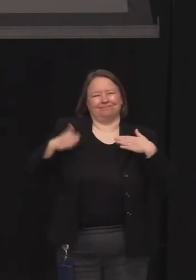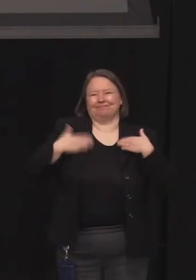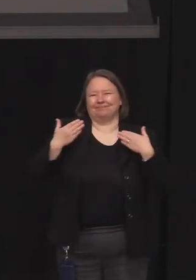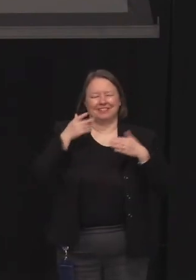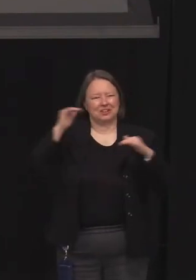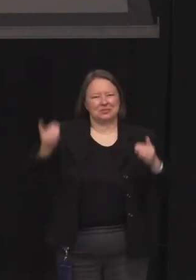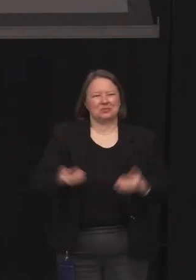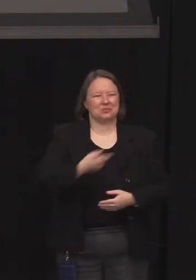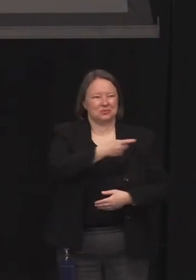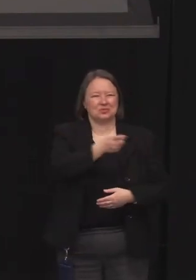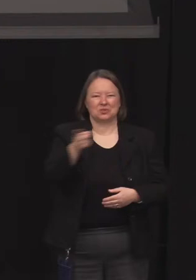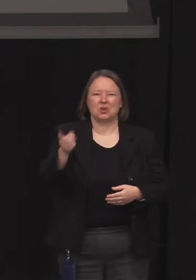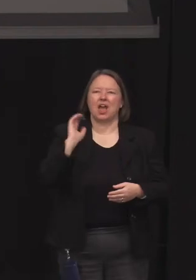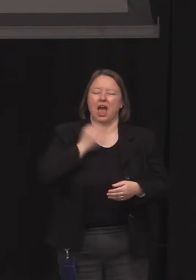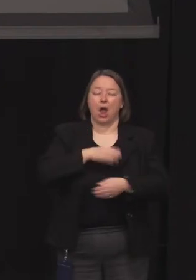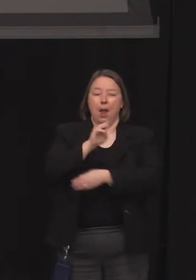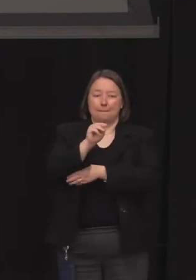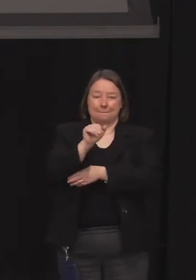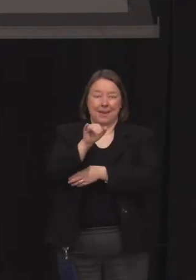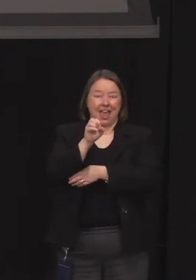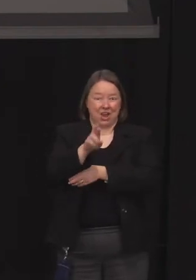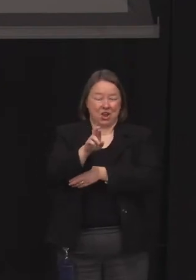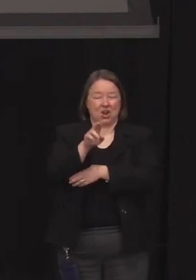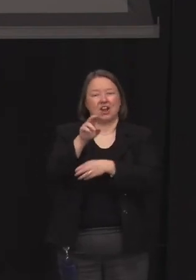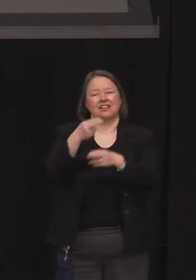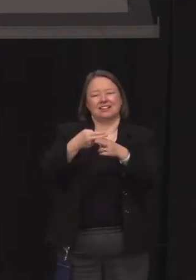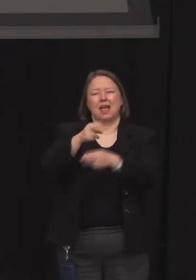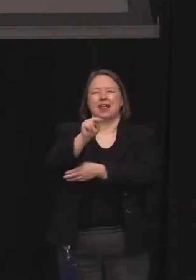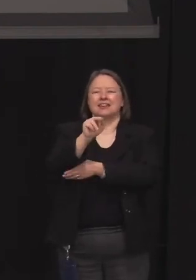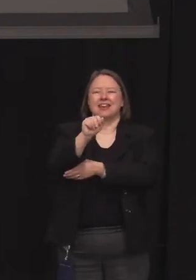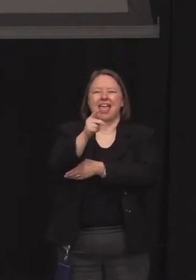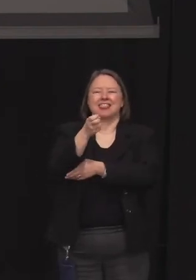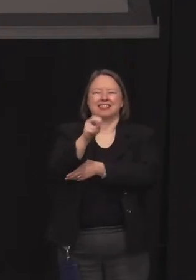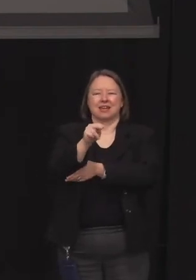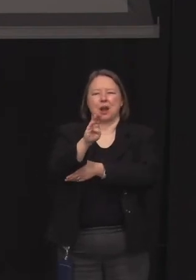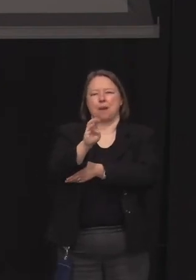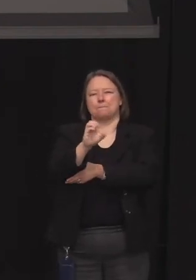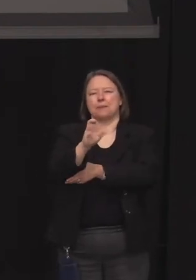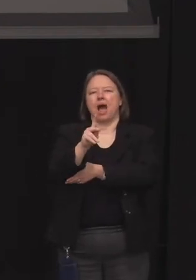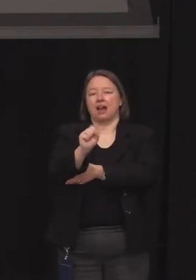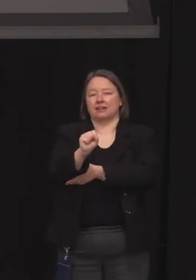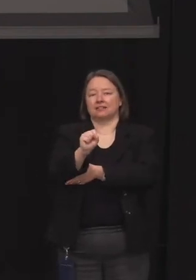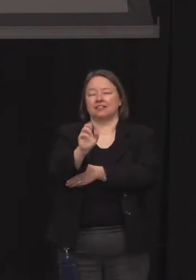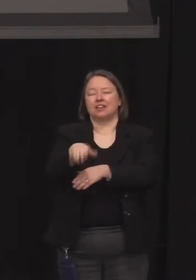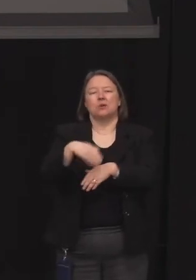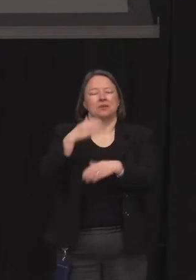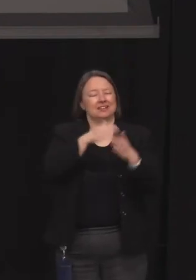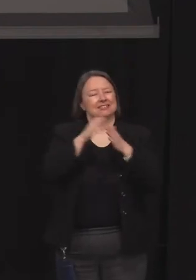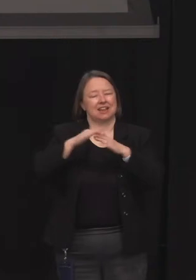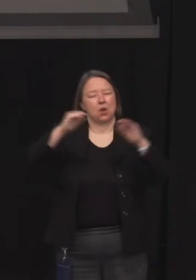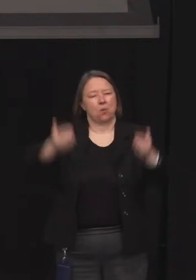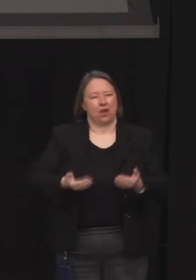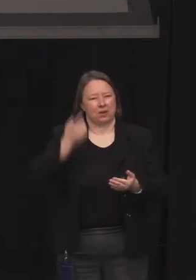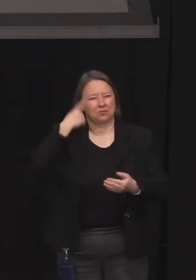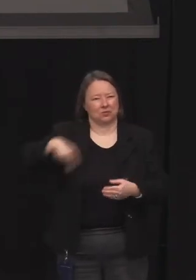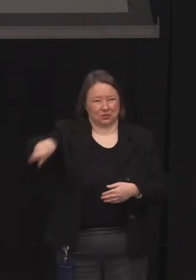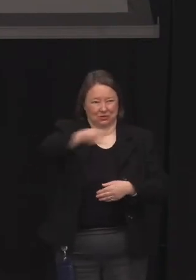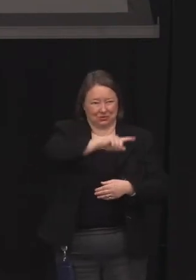introducing to you our mayor, Nathan Box, who's going to offer you the city welcome.